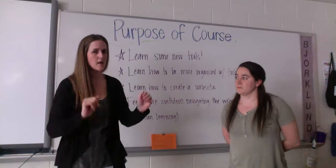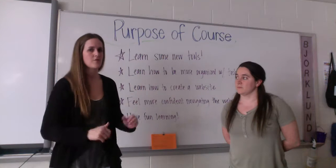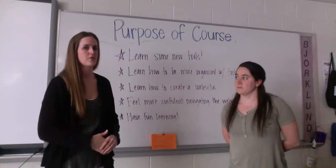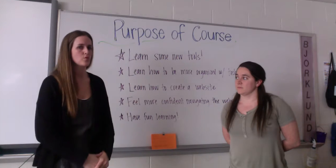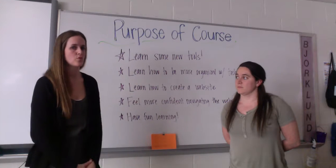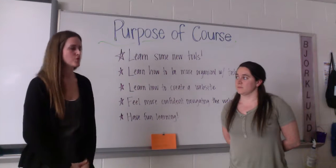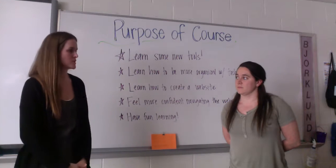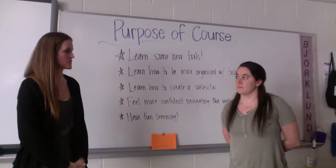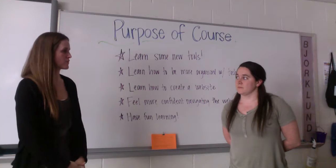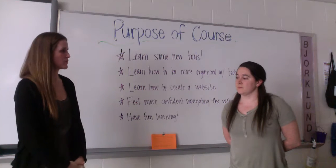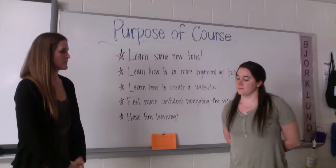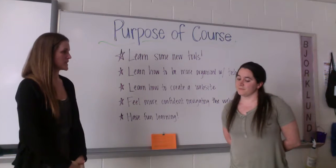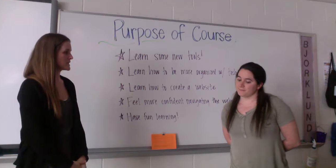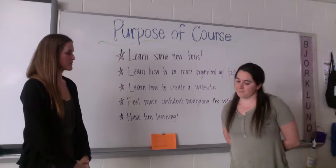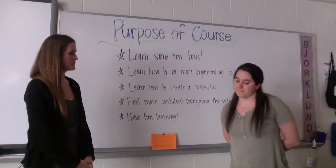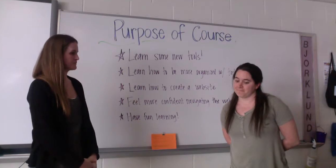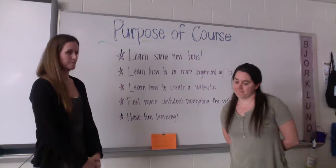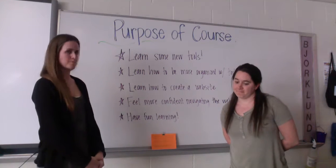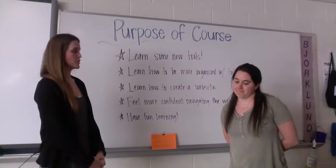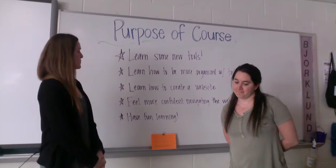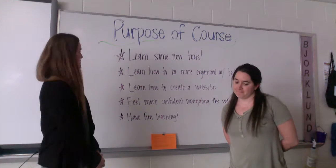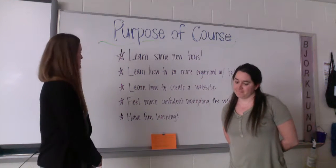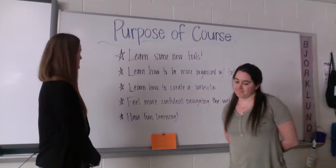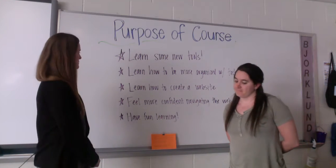of cool uses for websites. So,